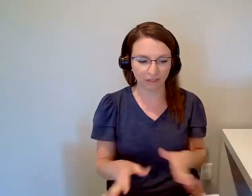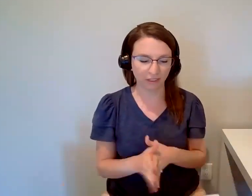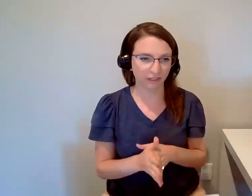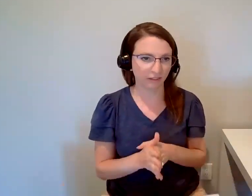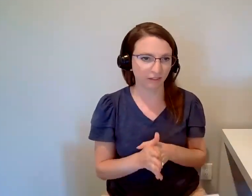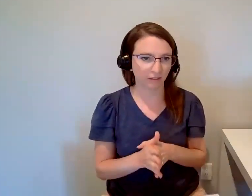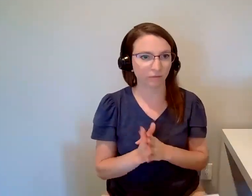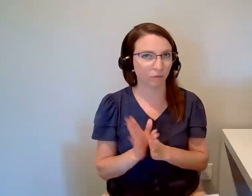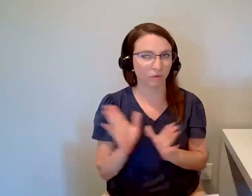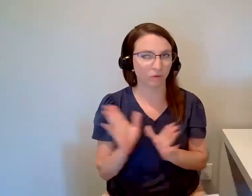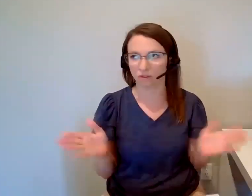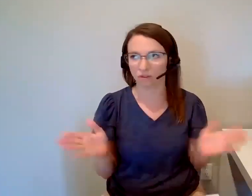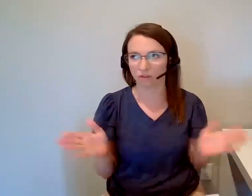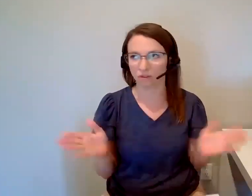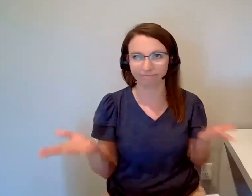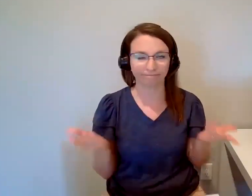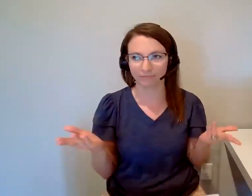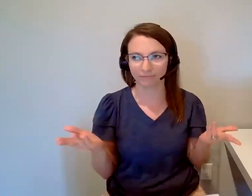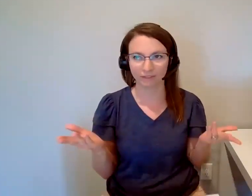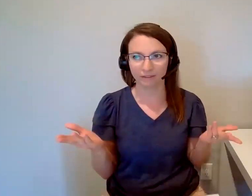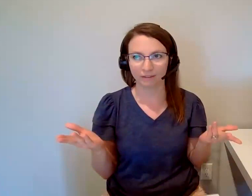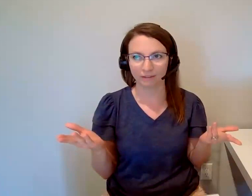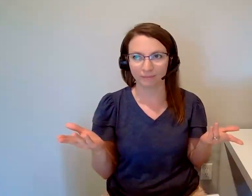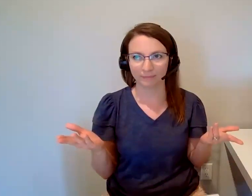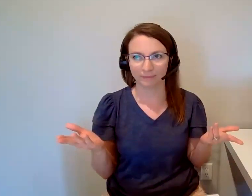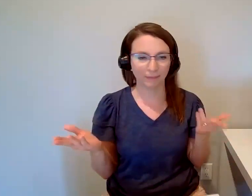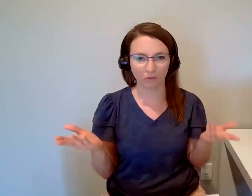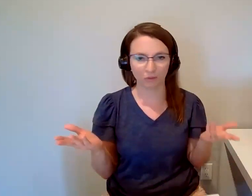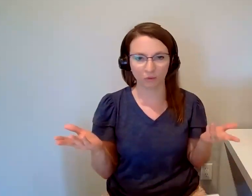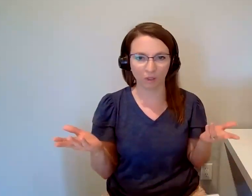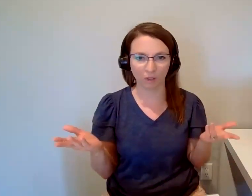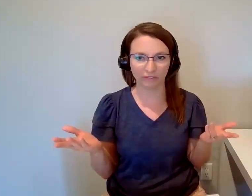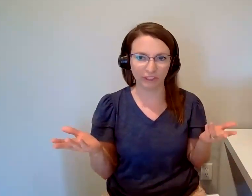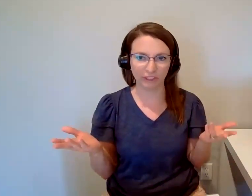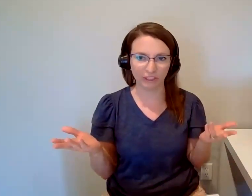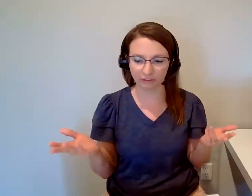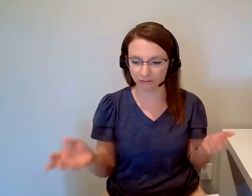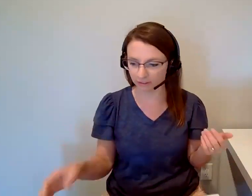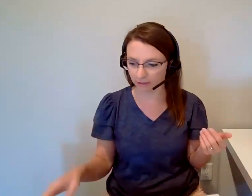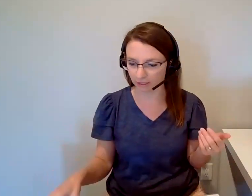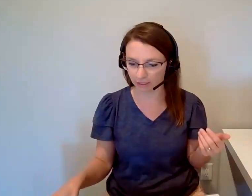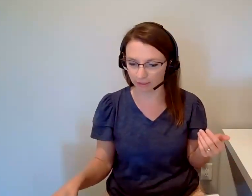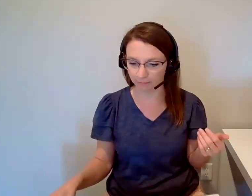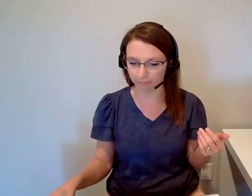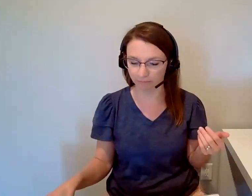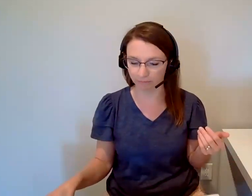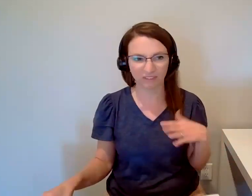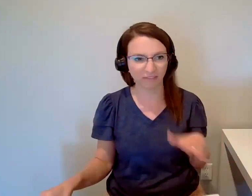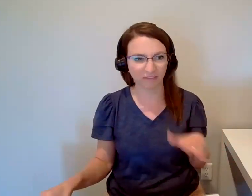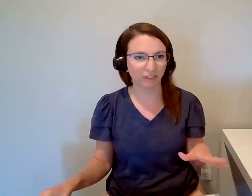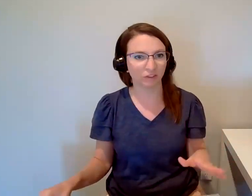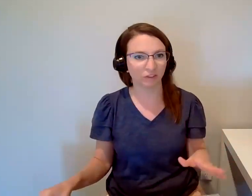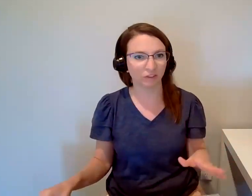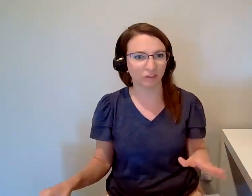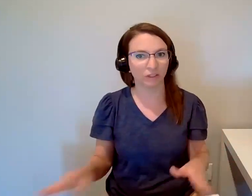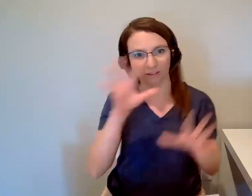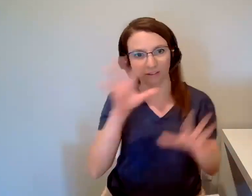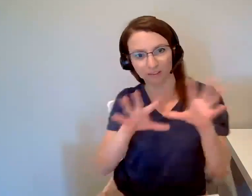been teaching ASL for probably about 12 years, 7 years in